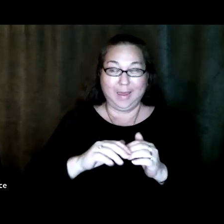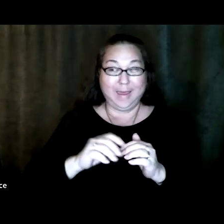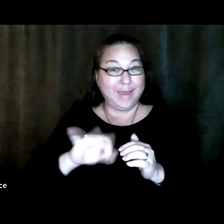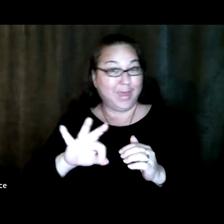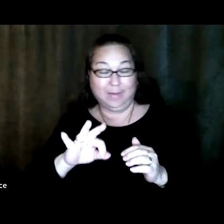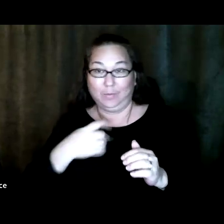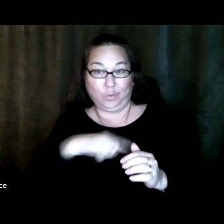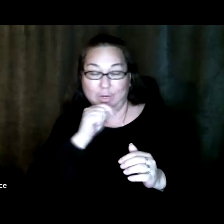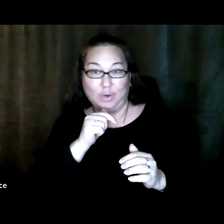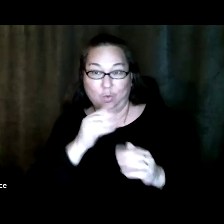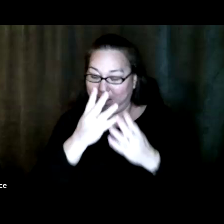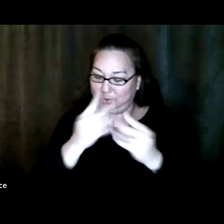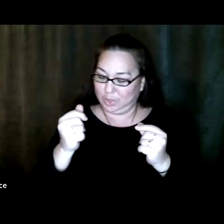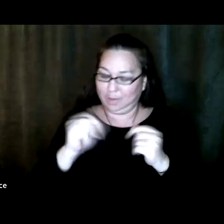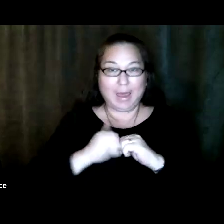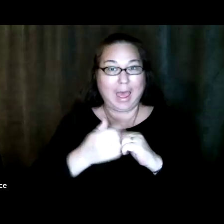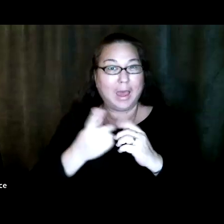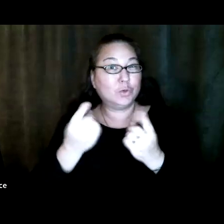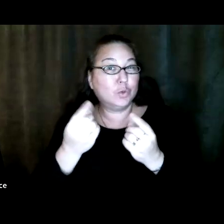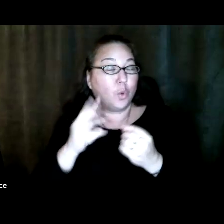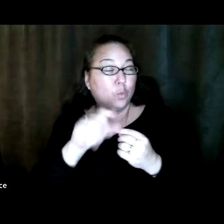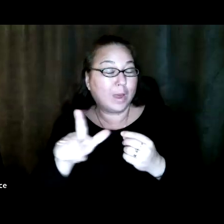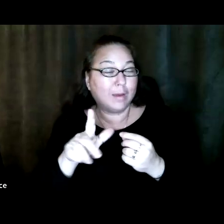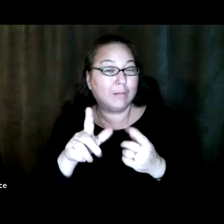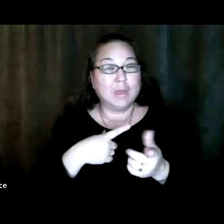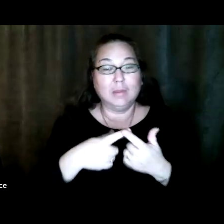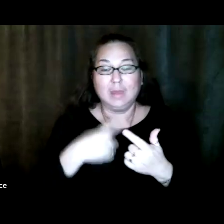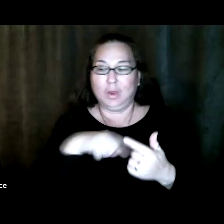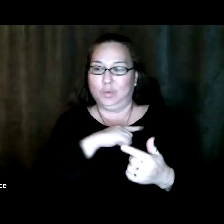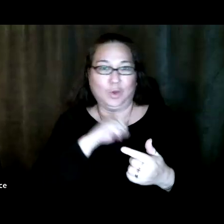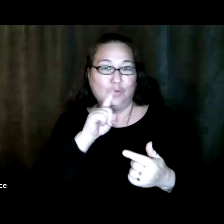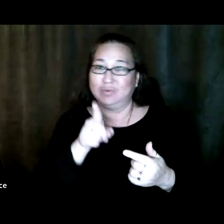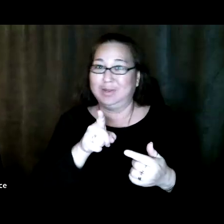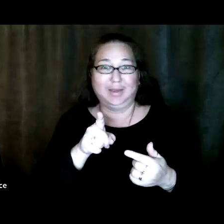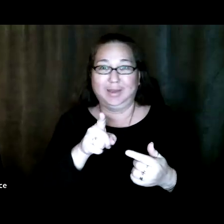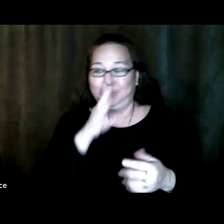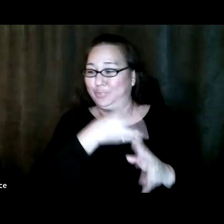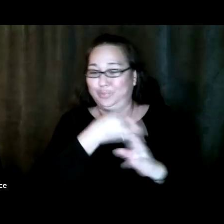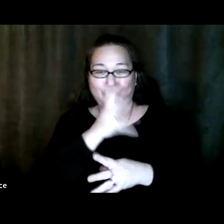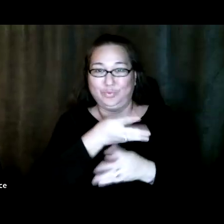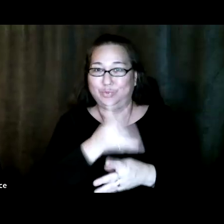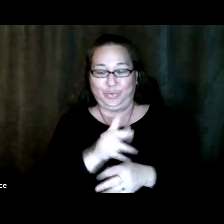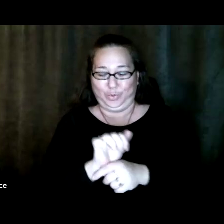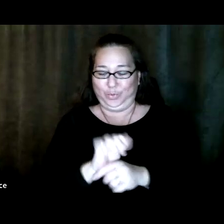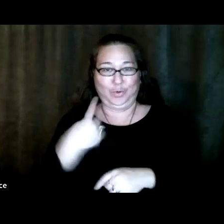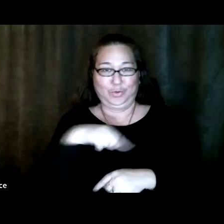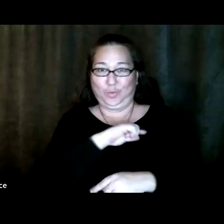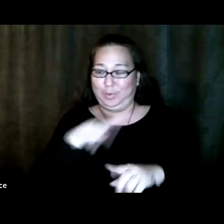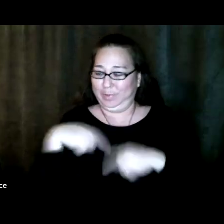well, all we're doing is chipping away at the work that we're trying to do for those students. And I think that that's been hard for